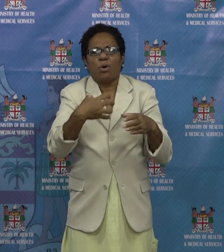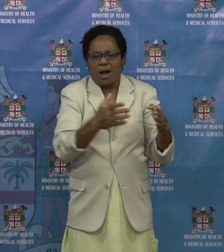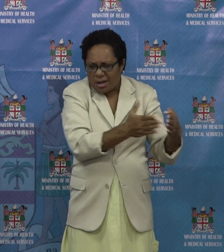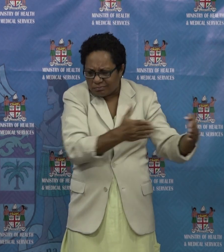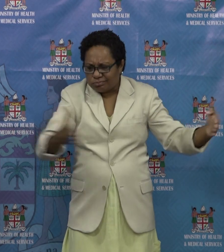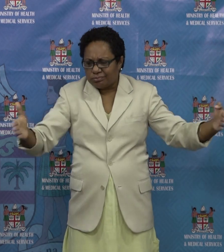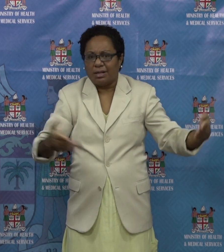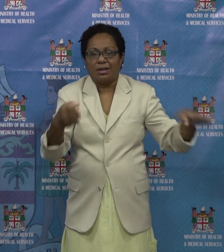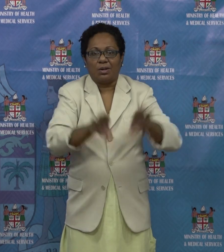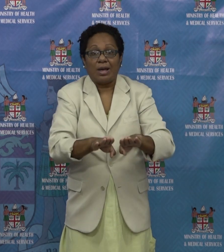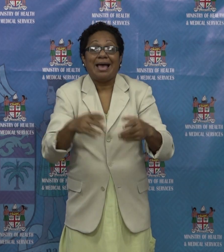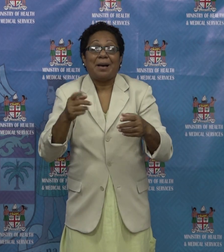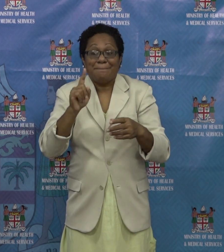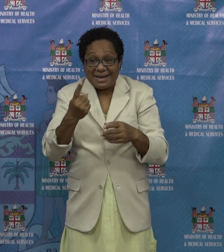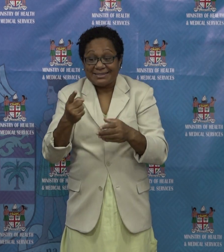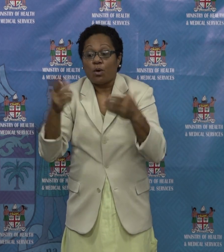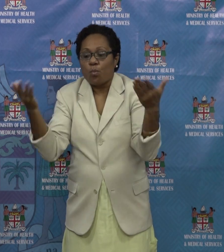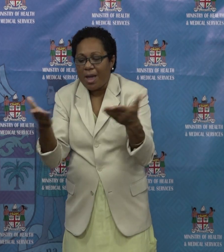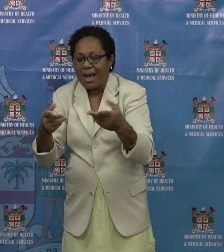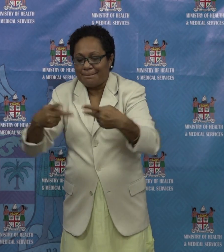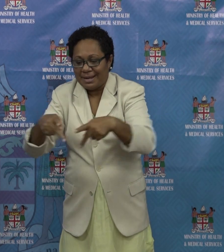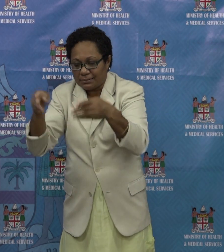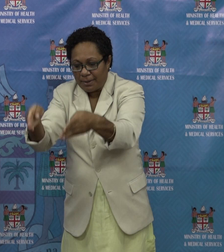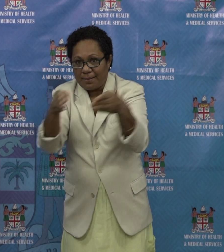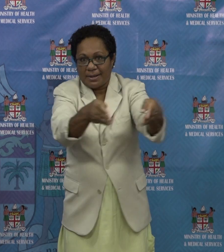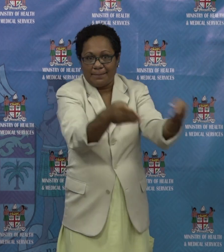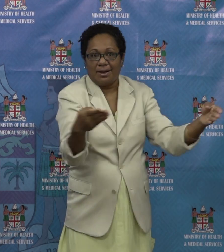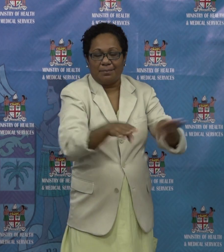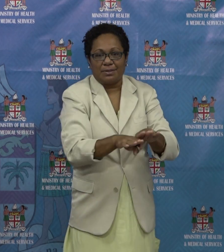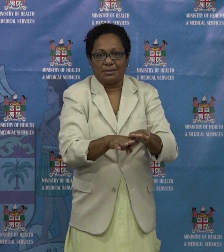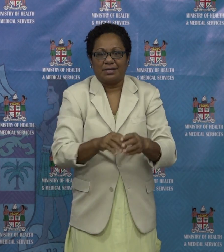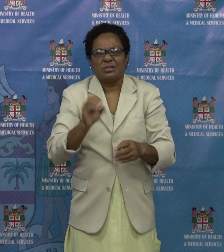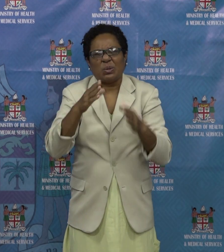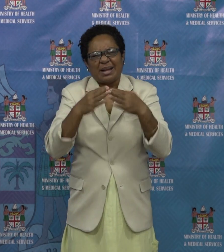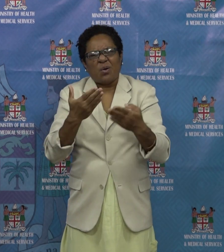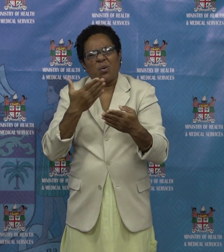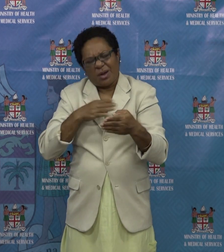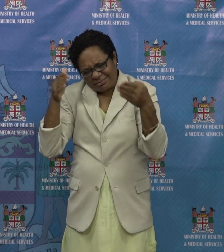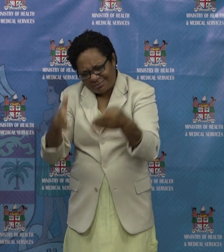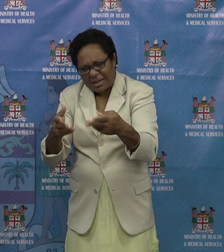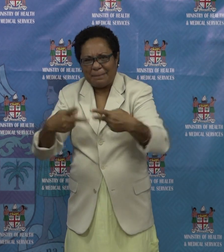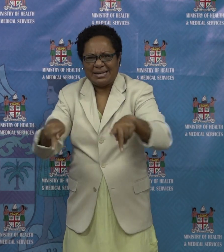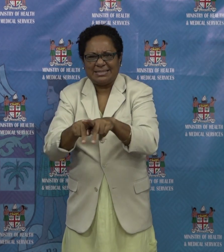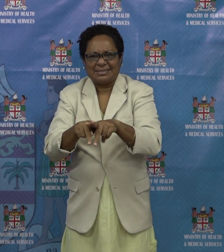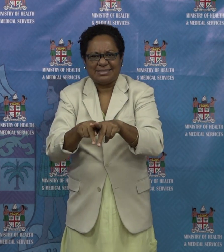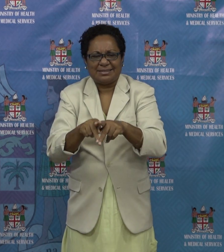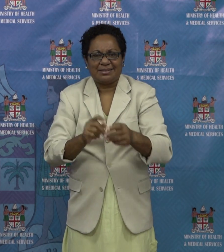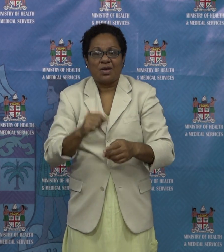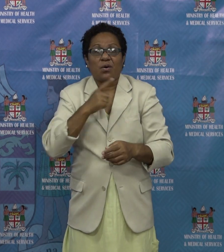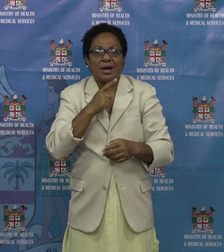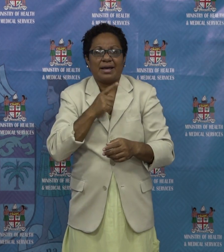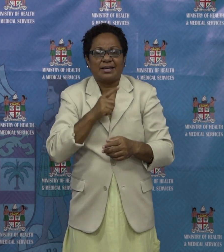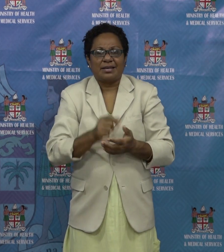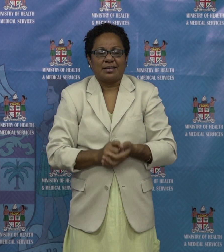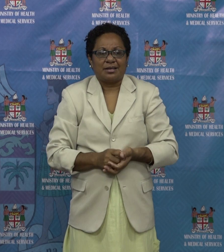where would it be needed. So the point is, we're trying as far as possible to be as targeted as possible, because we also understand the